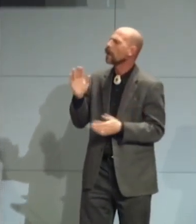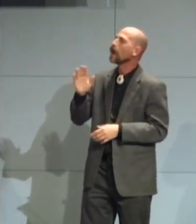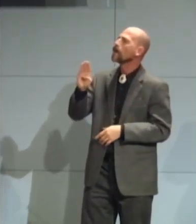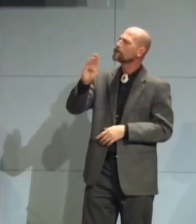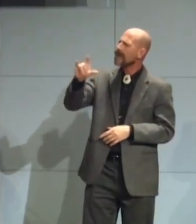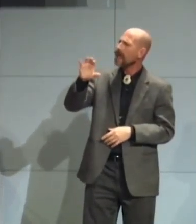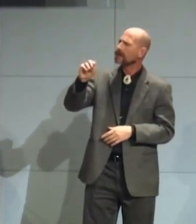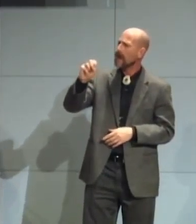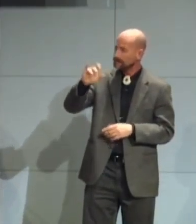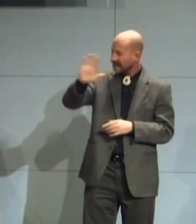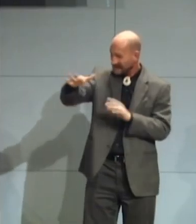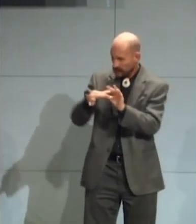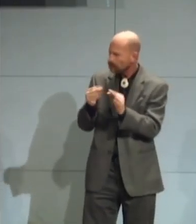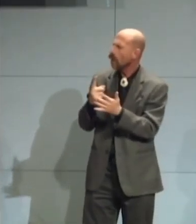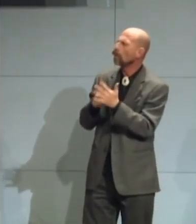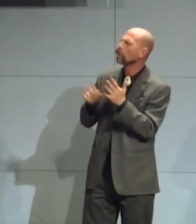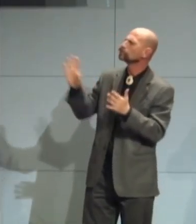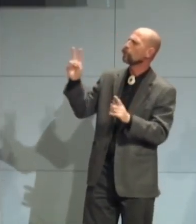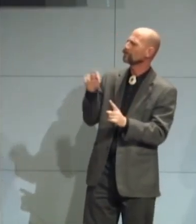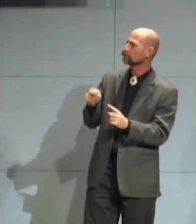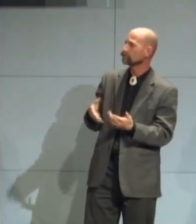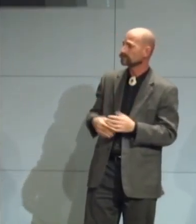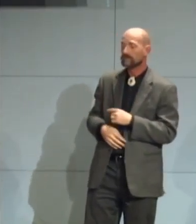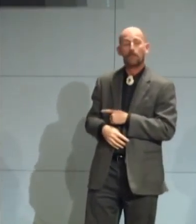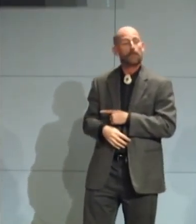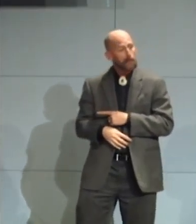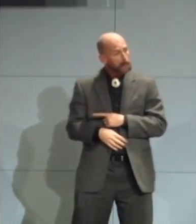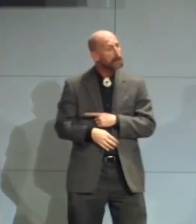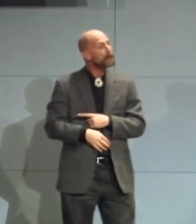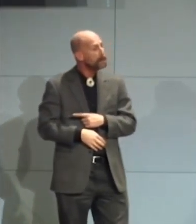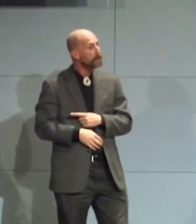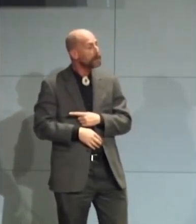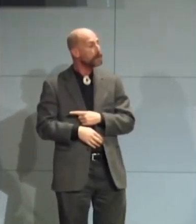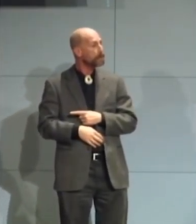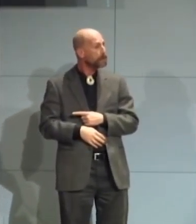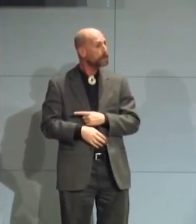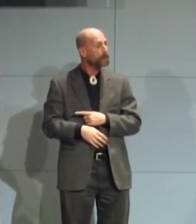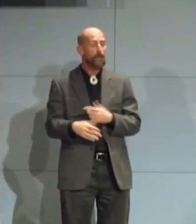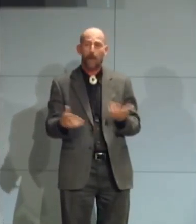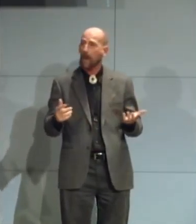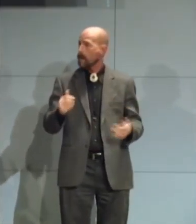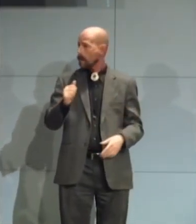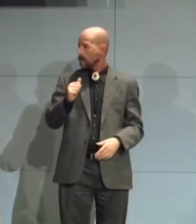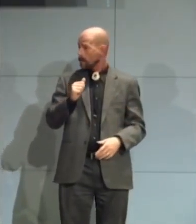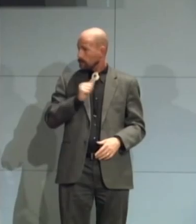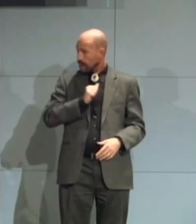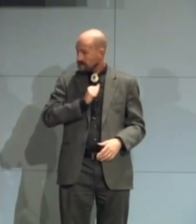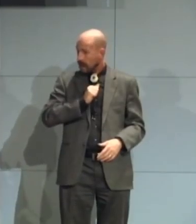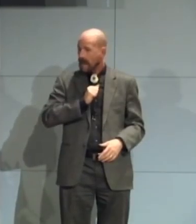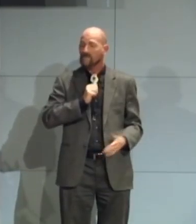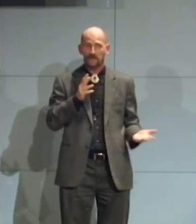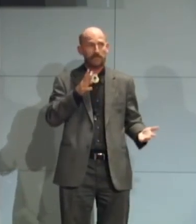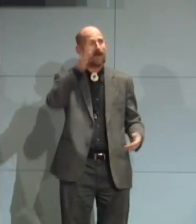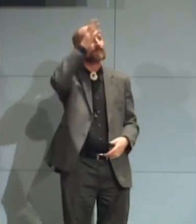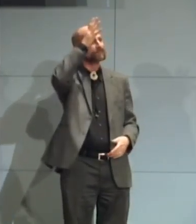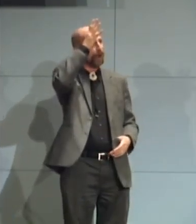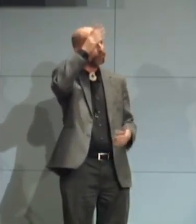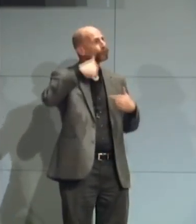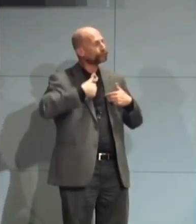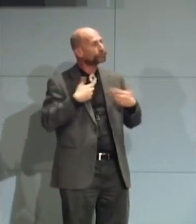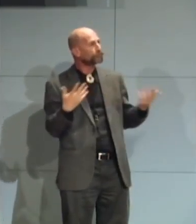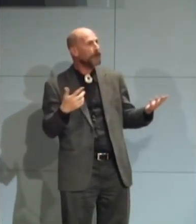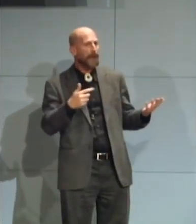one-on-one conversations, is that it takes a little bit of the fear out of the room, right? Because if I'm